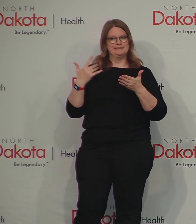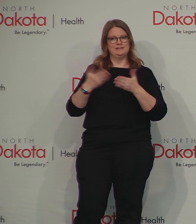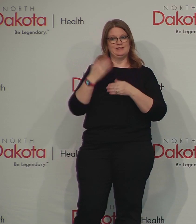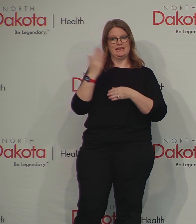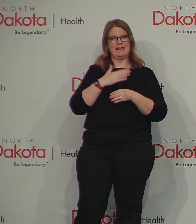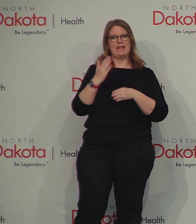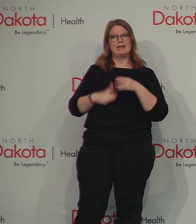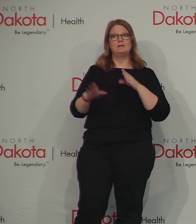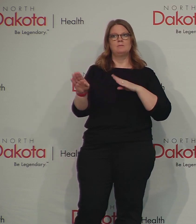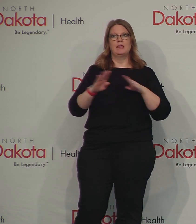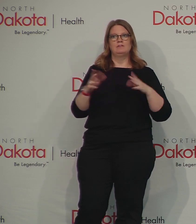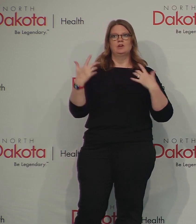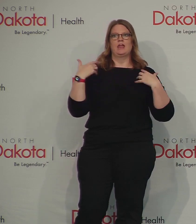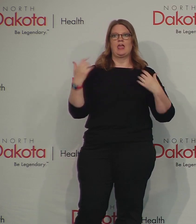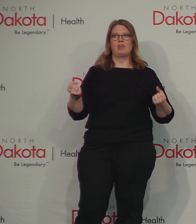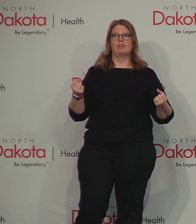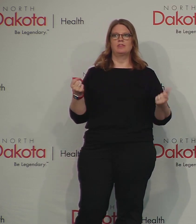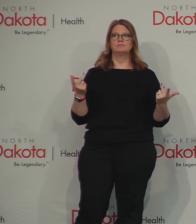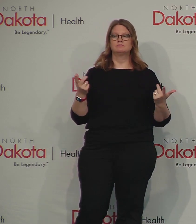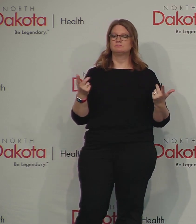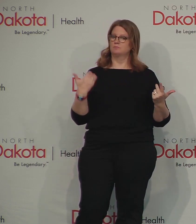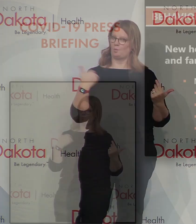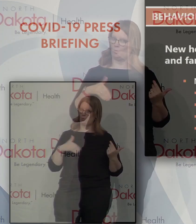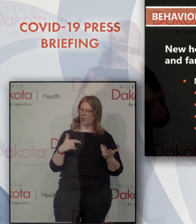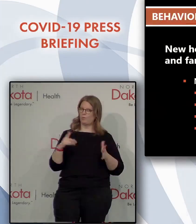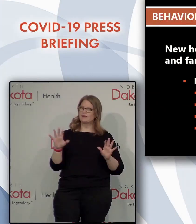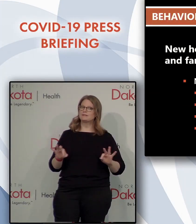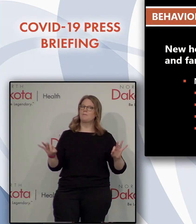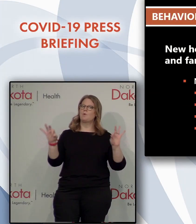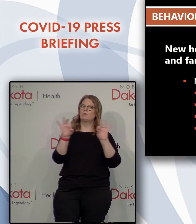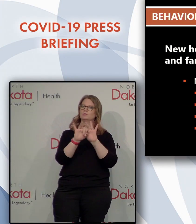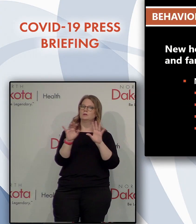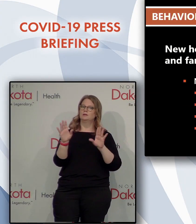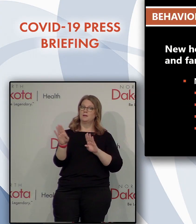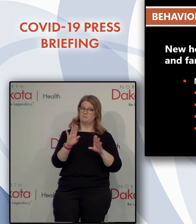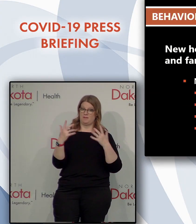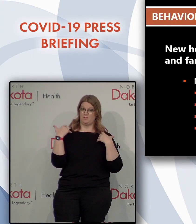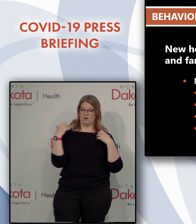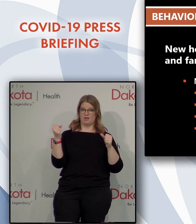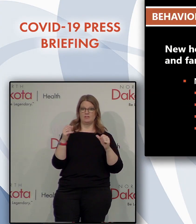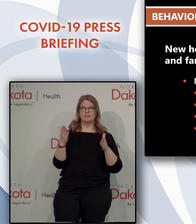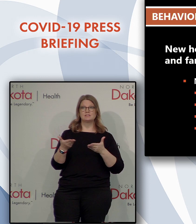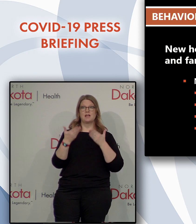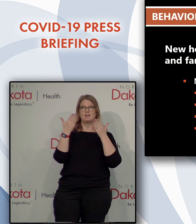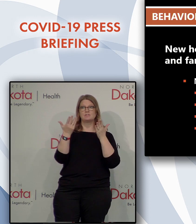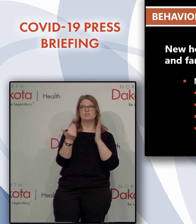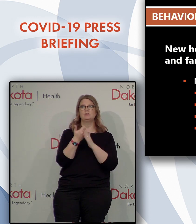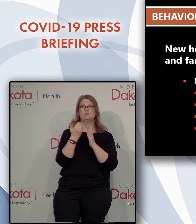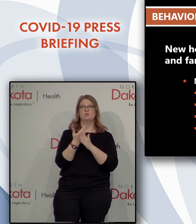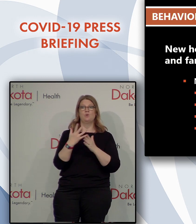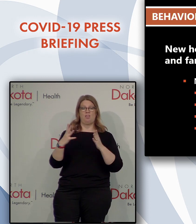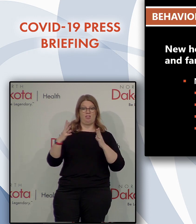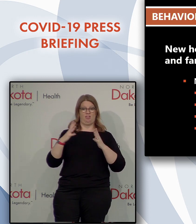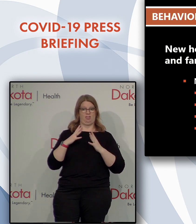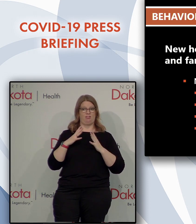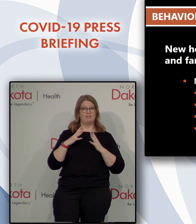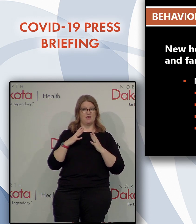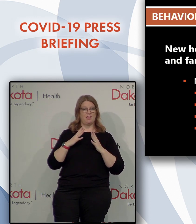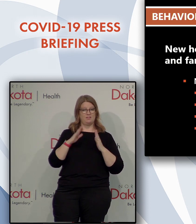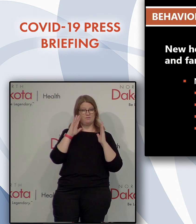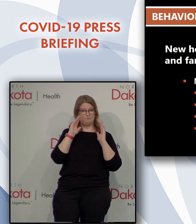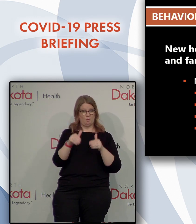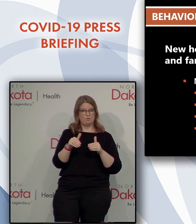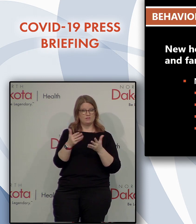behavioral health update again, which we know is key. The behavioral health team is offering some new holiday-focused resources for parents and